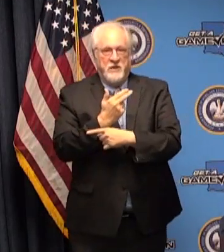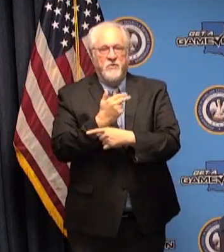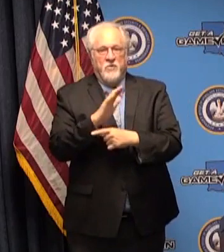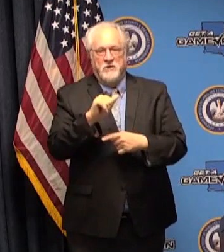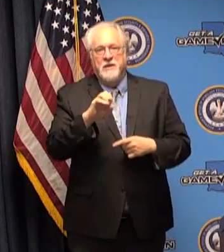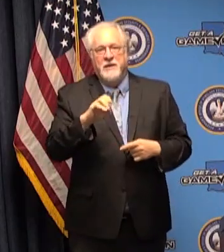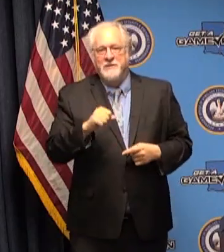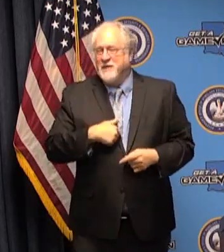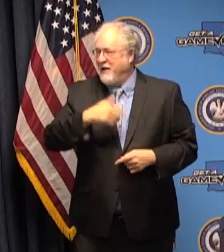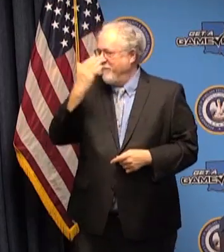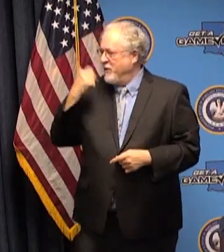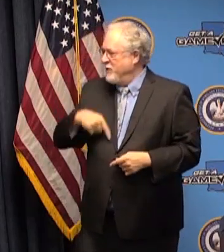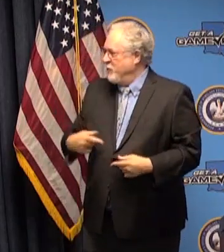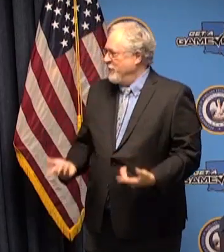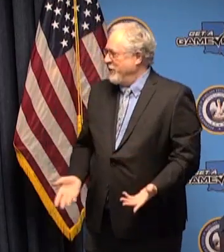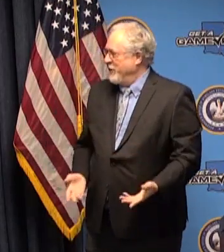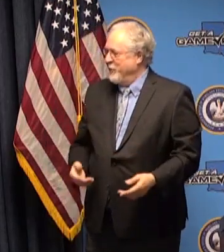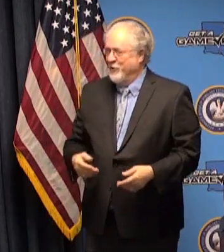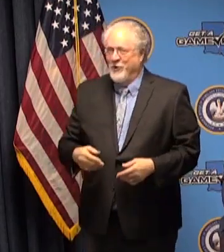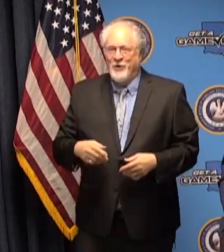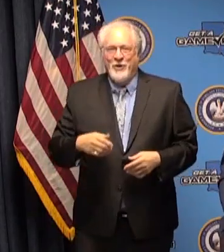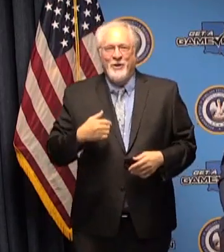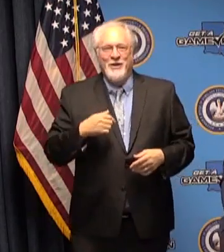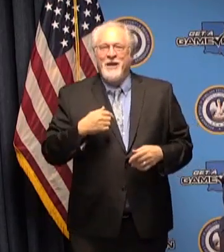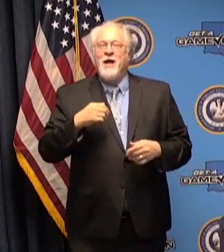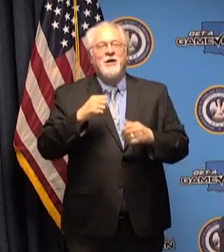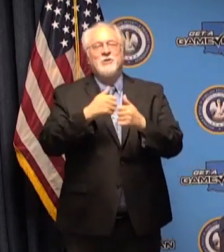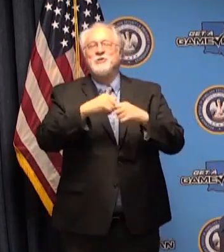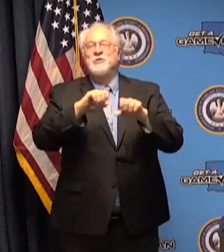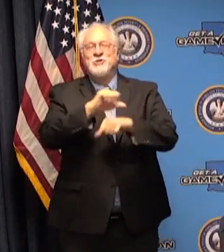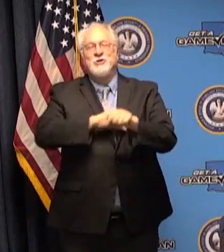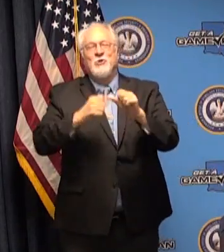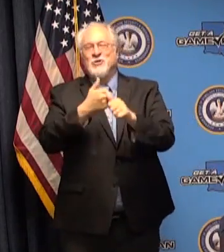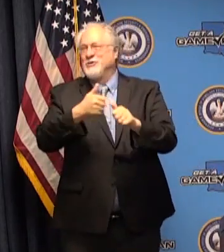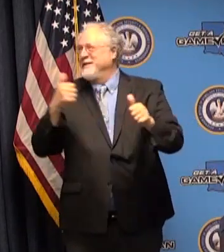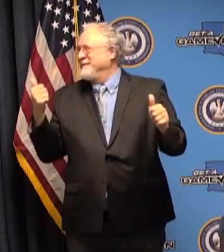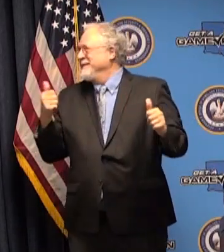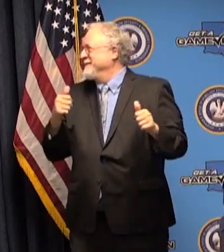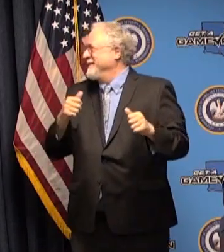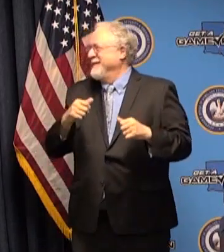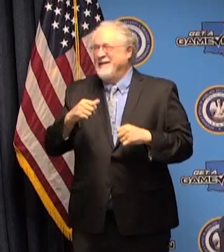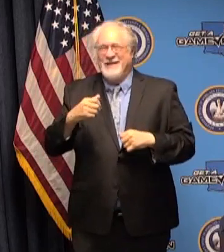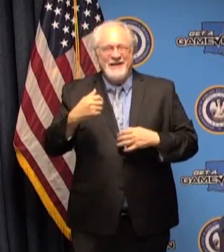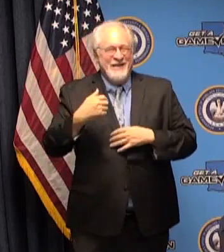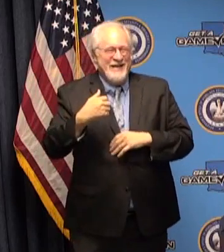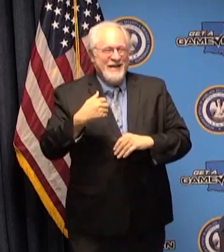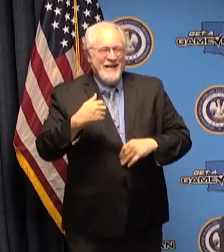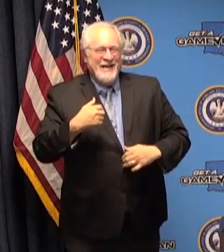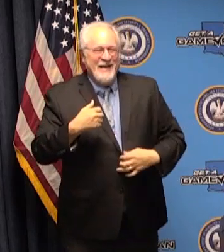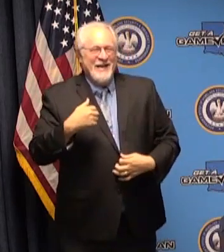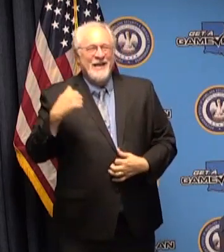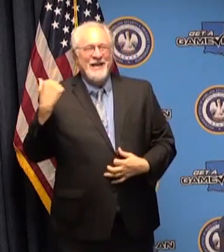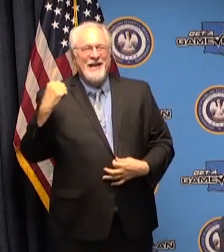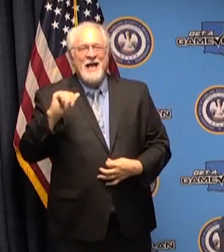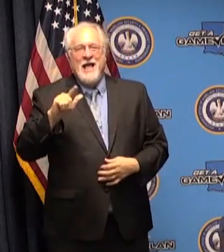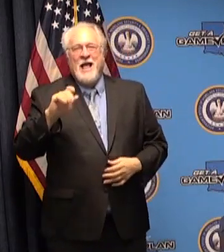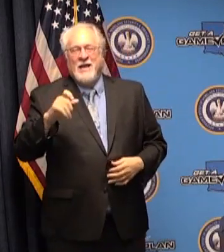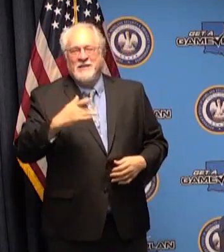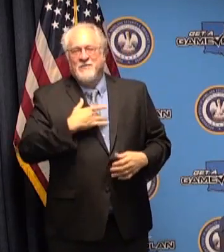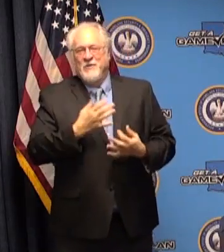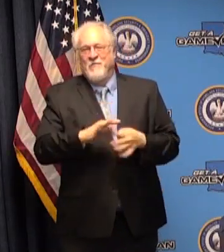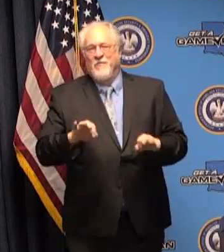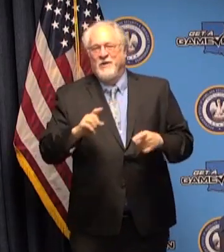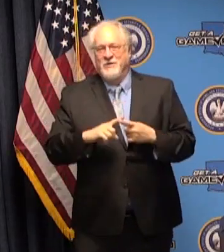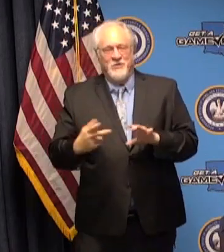13. I forgot you were here, Alex. So some of these questions, and look, Alex, feel